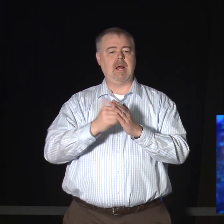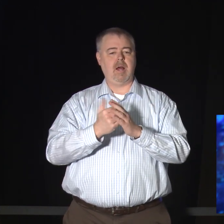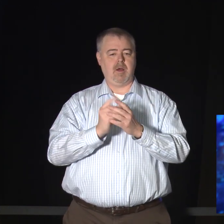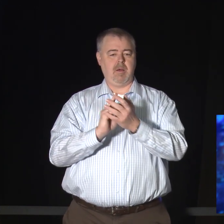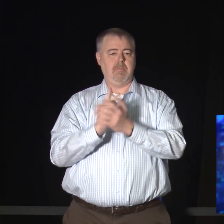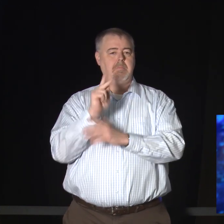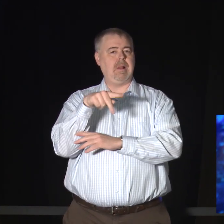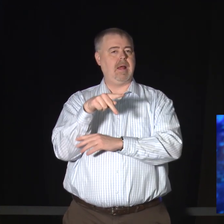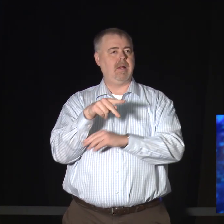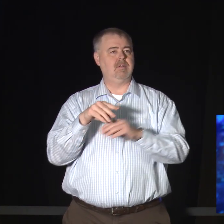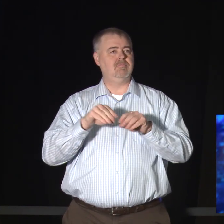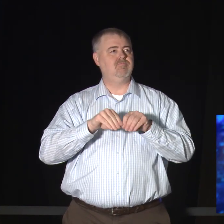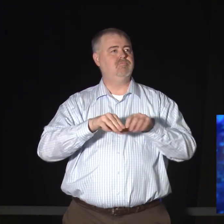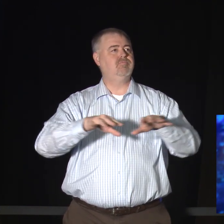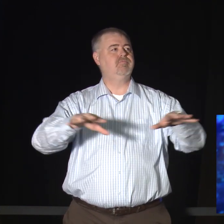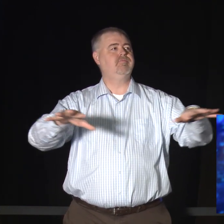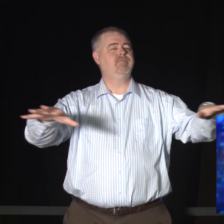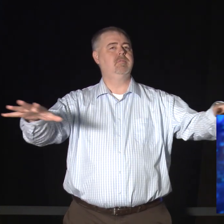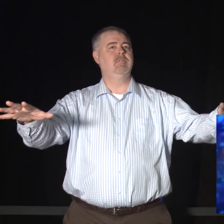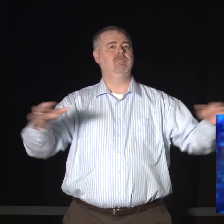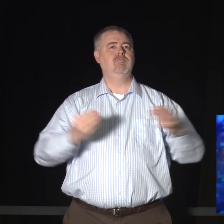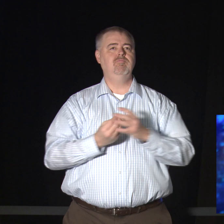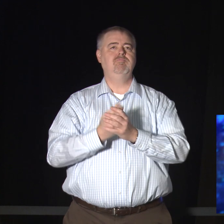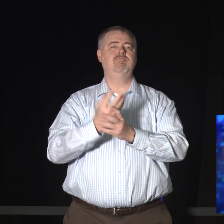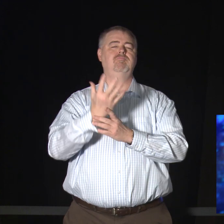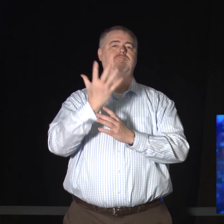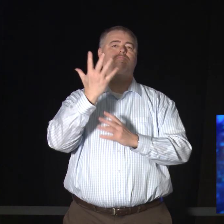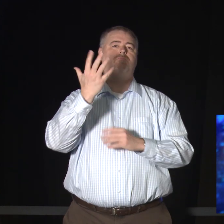spreads, sustains itself.